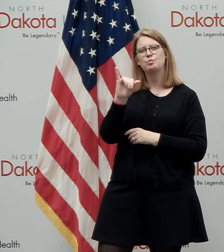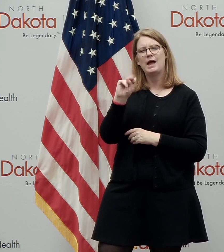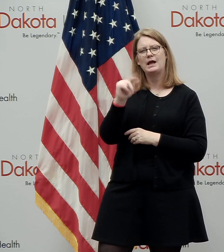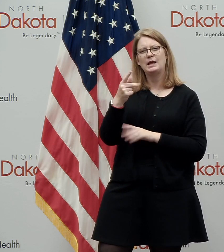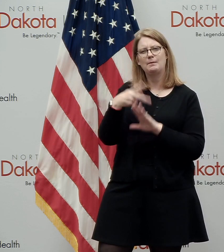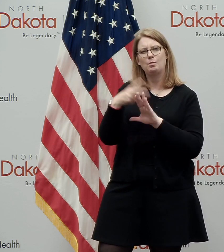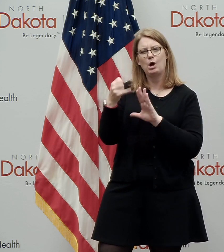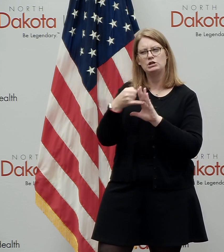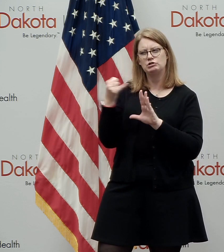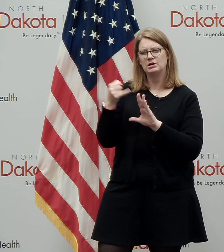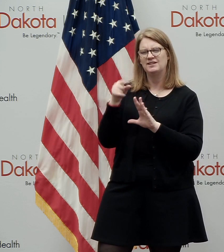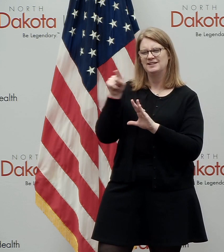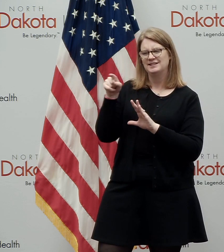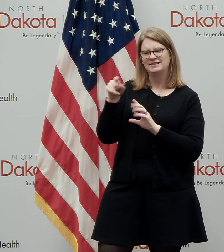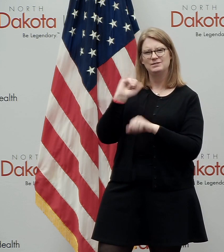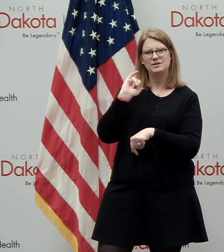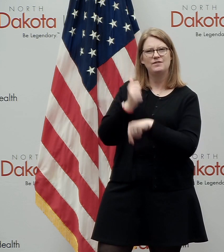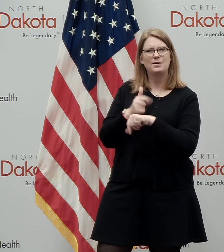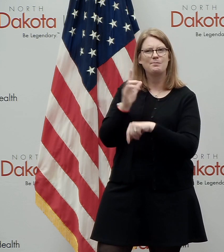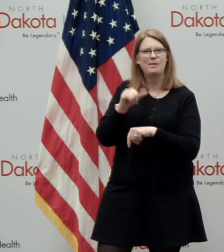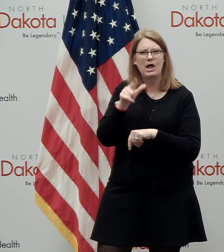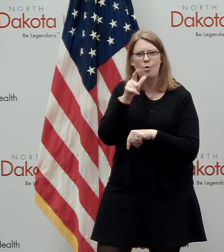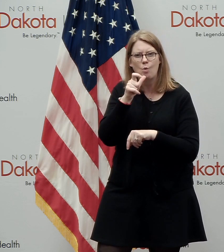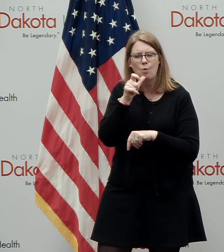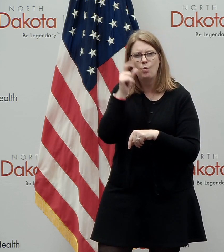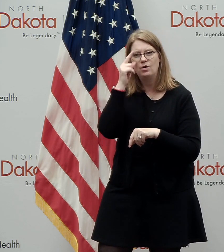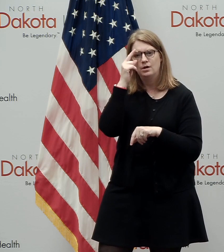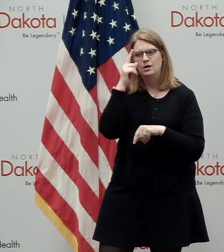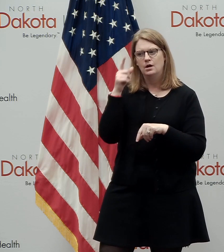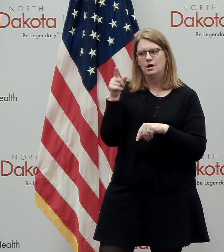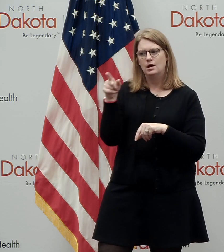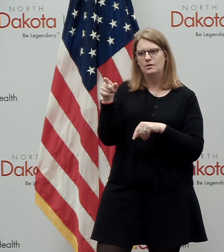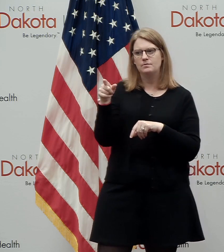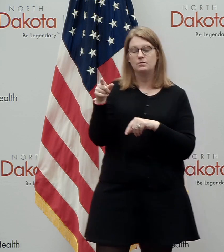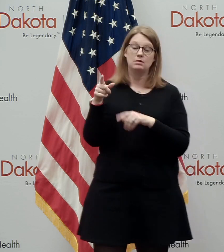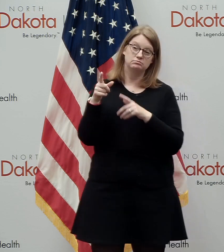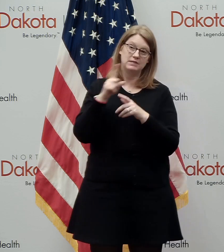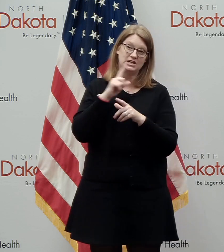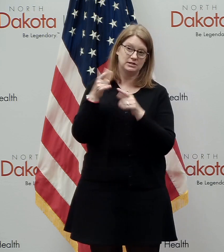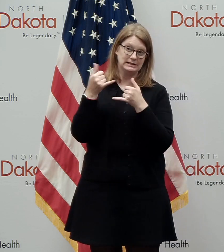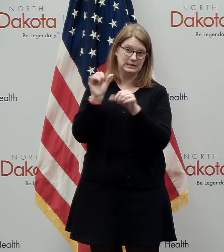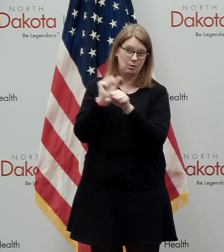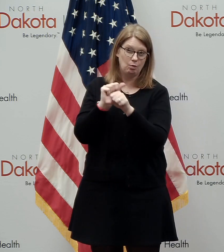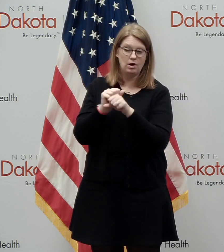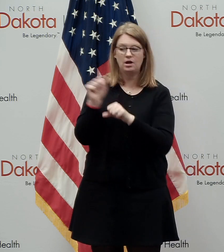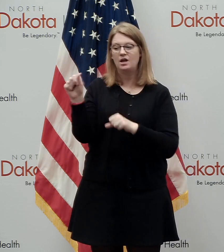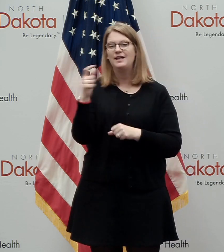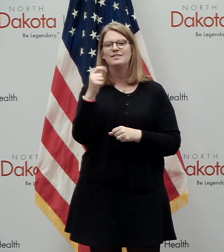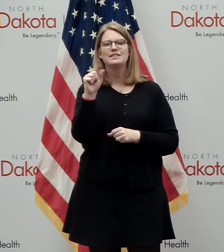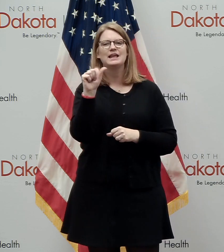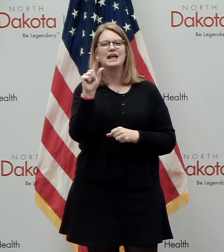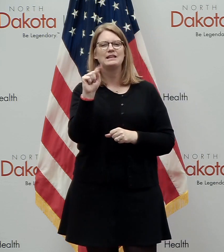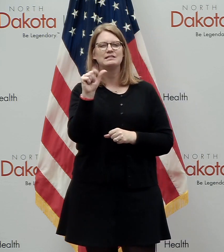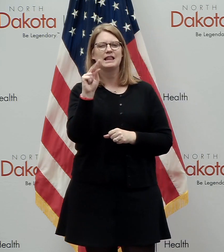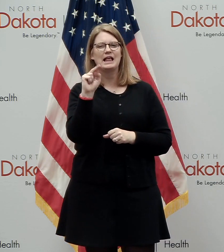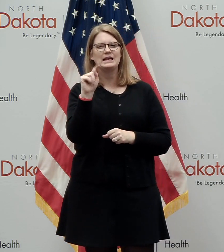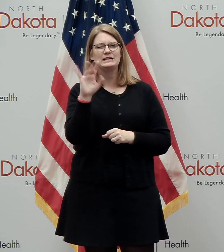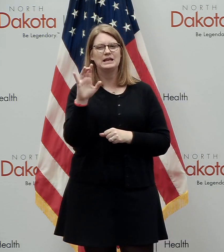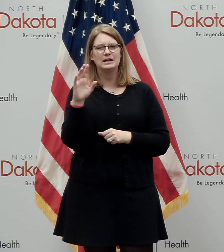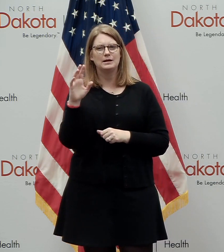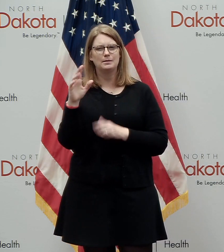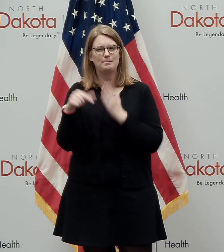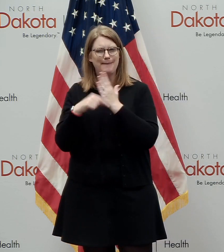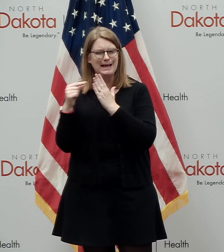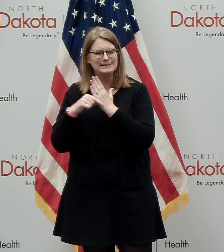Tracking Project was founded by some folks that left or still work at Atlantic Magazine. This is not a